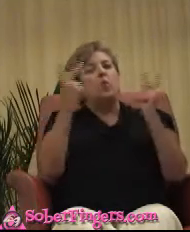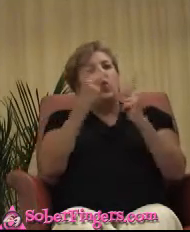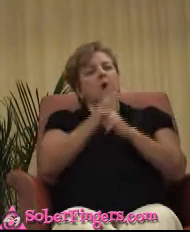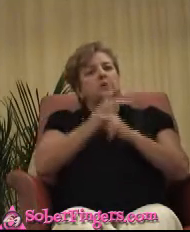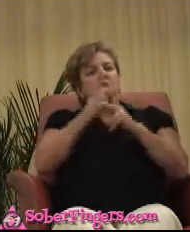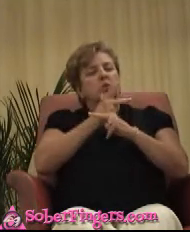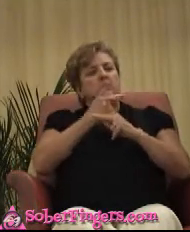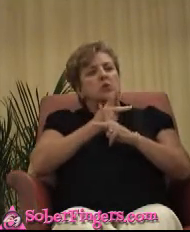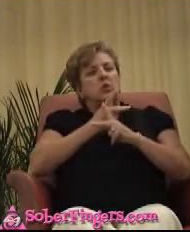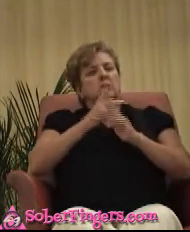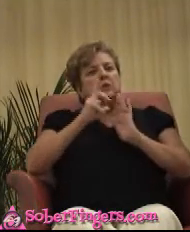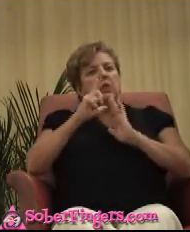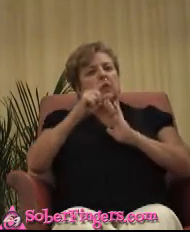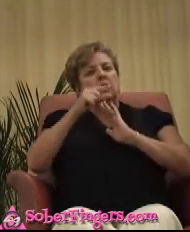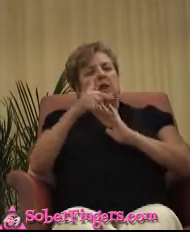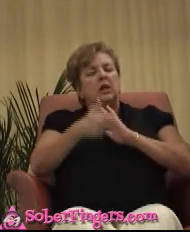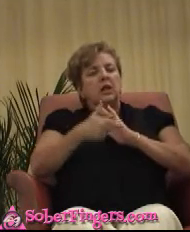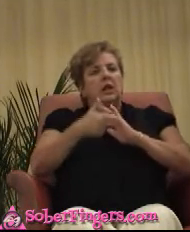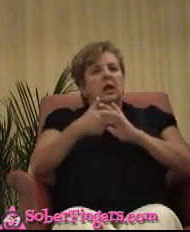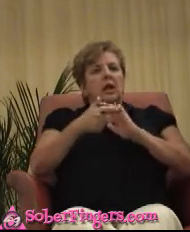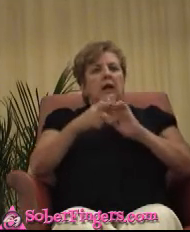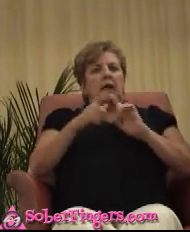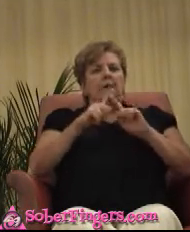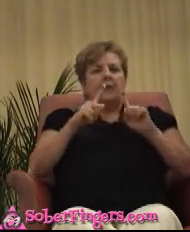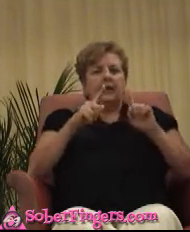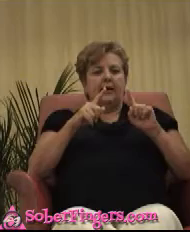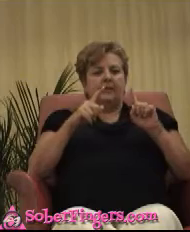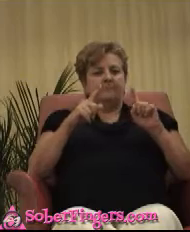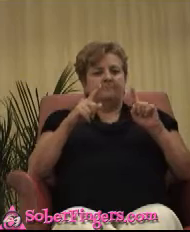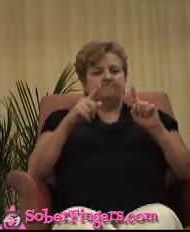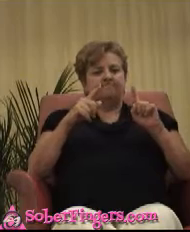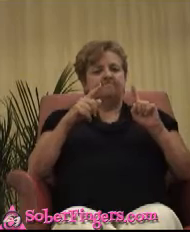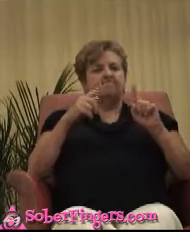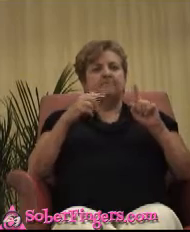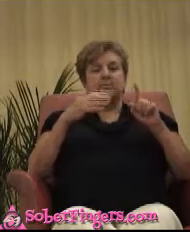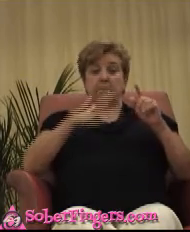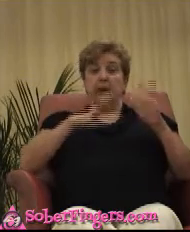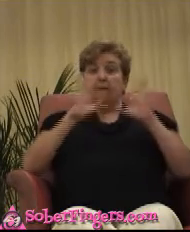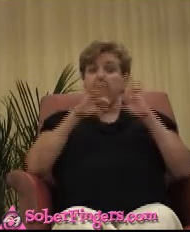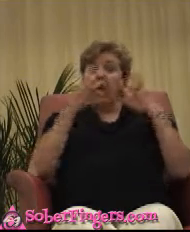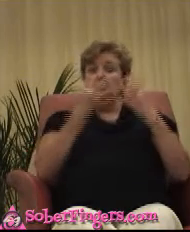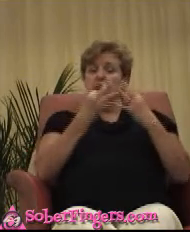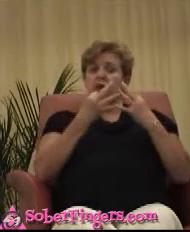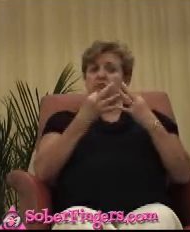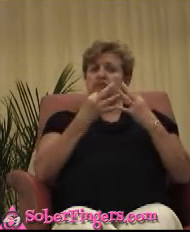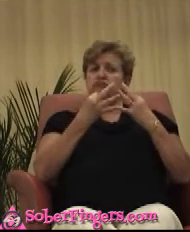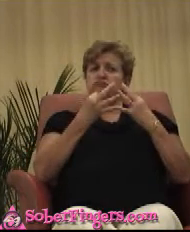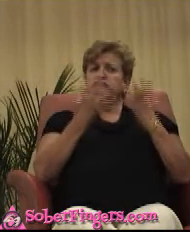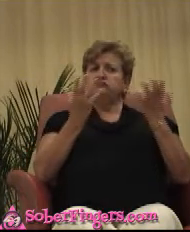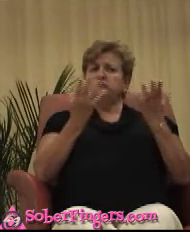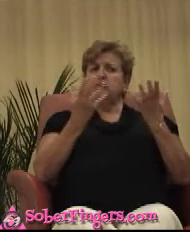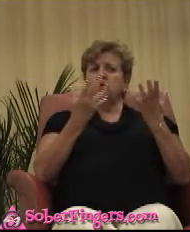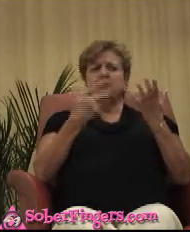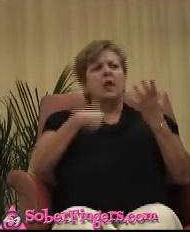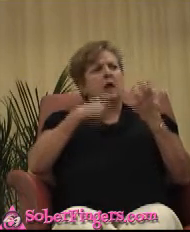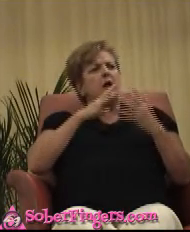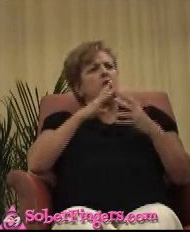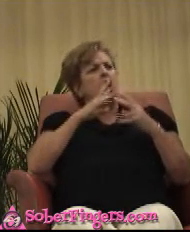that I had been the standard bearer in my family when I talked to my kids about things like duty,